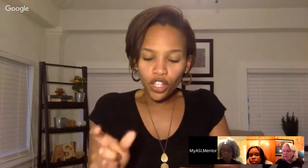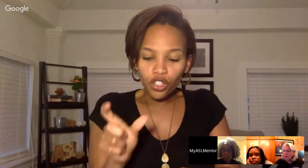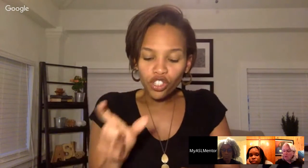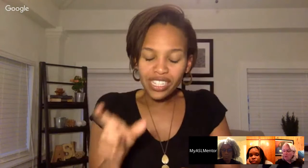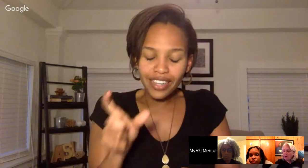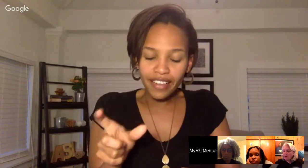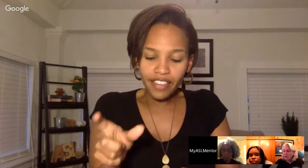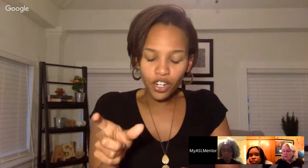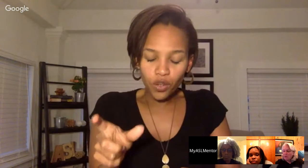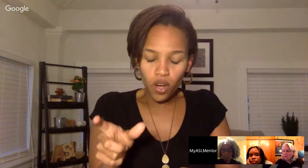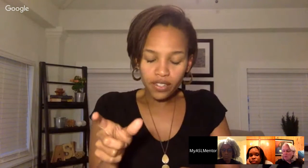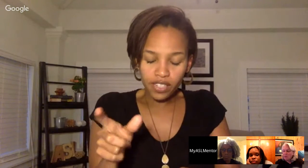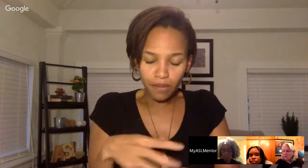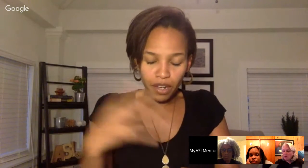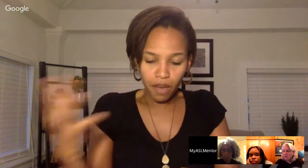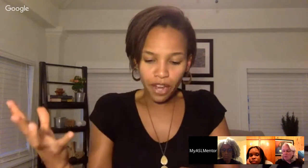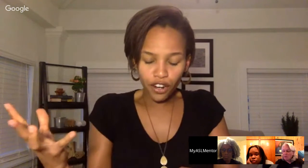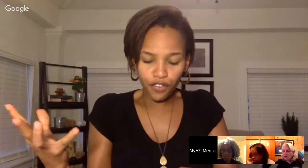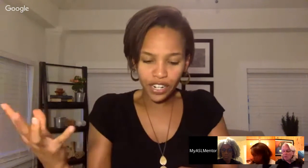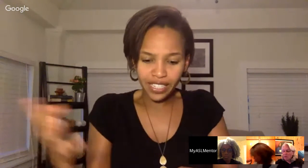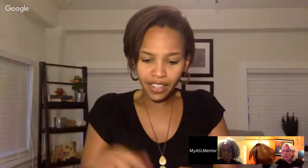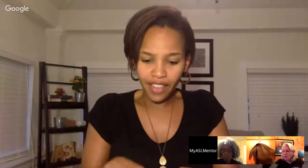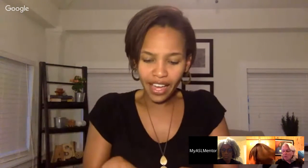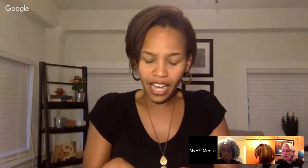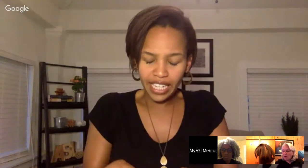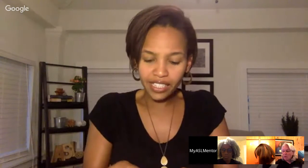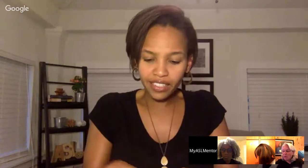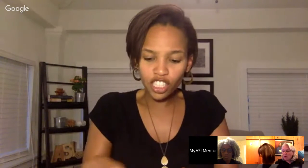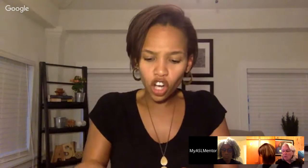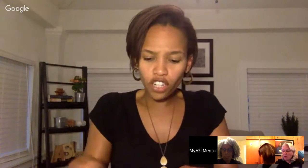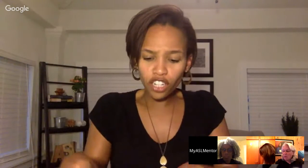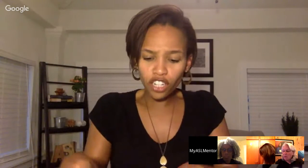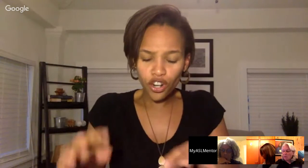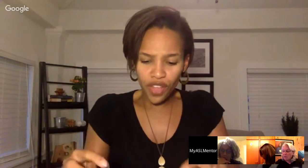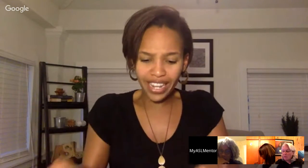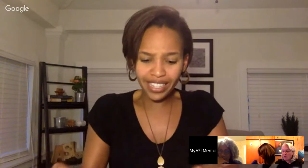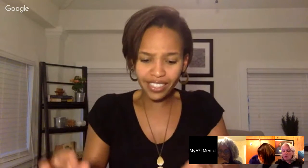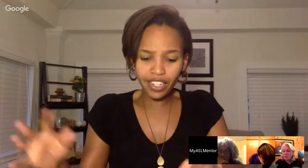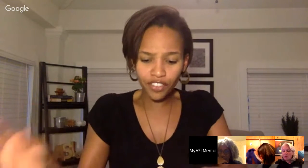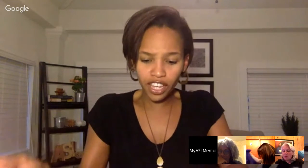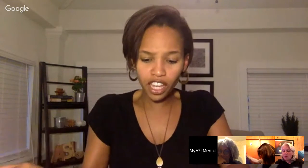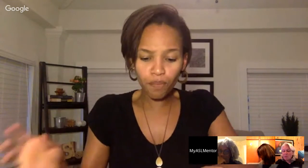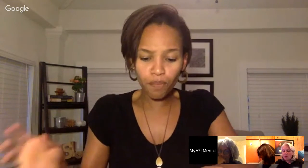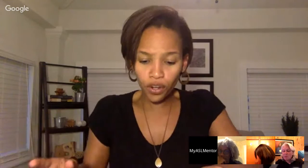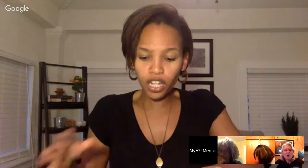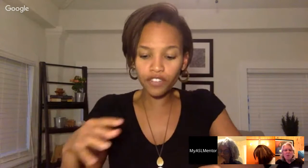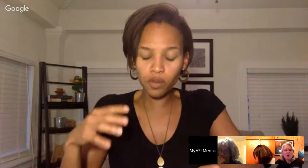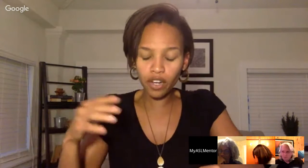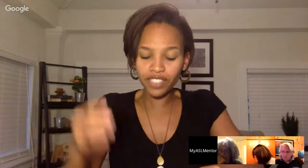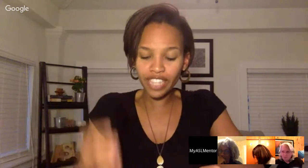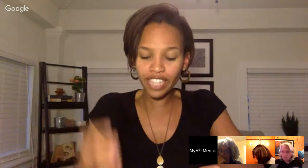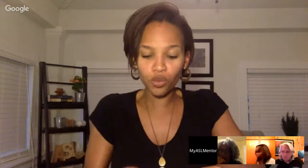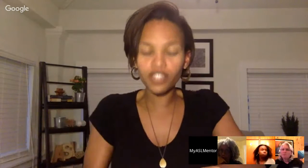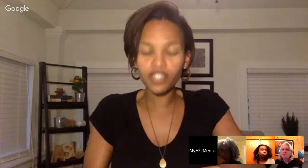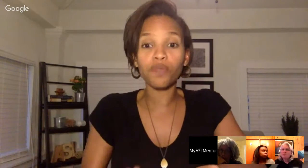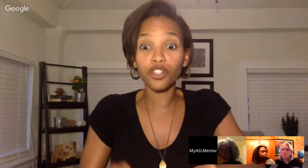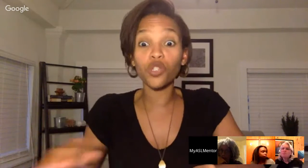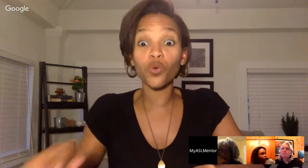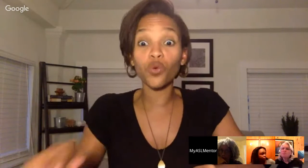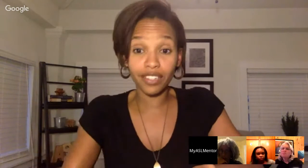What you just said there was, I'm paraphrasing, that it suddenly dawned on her that a significant component of deafhood was